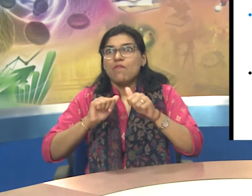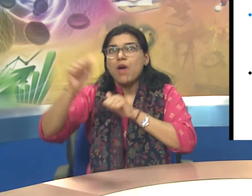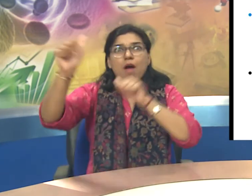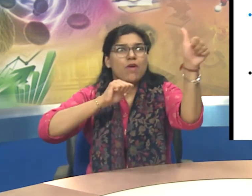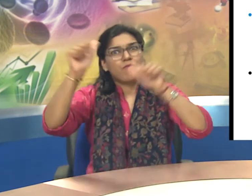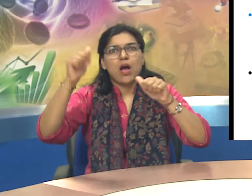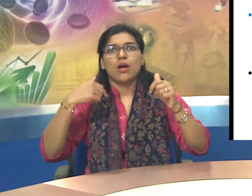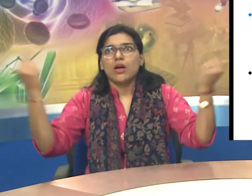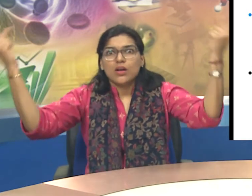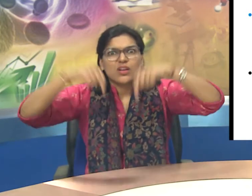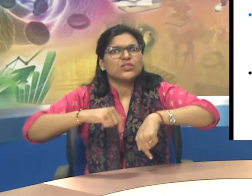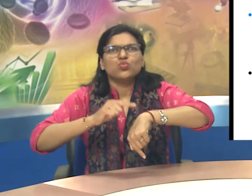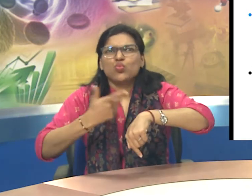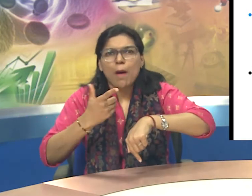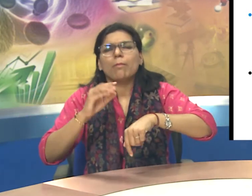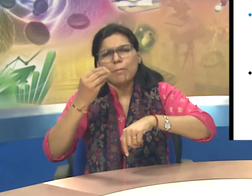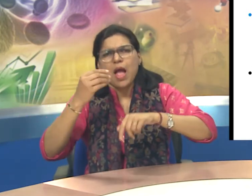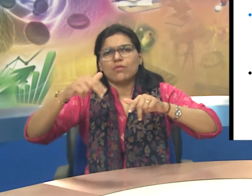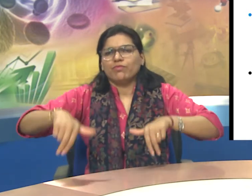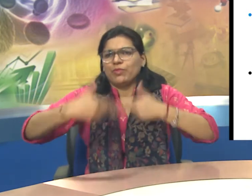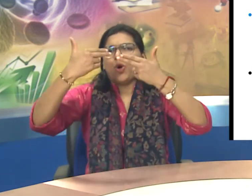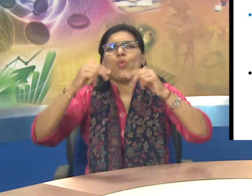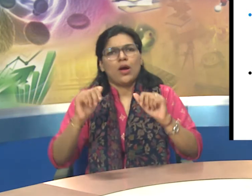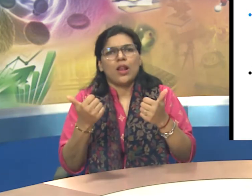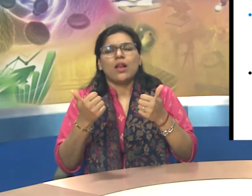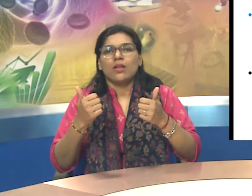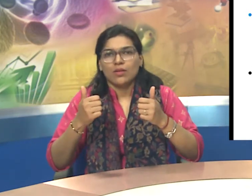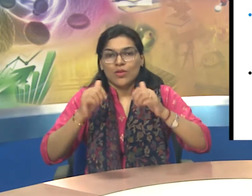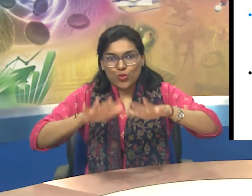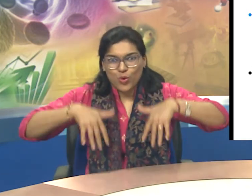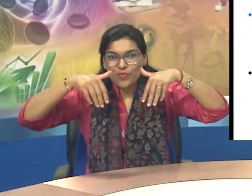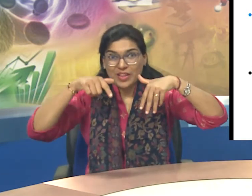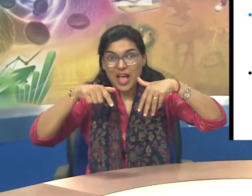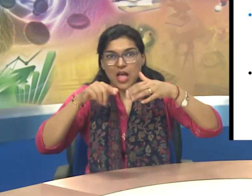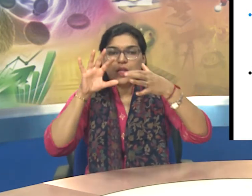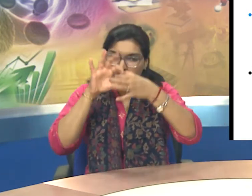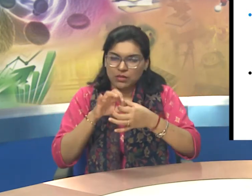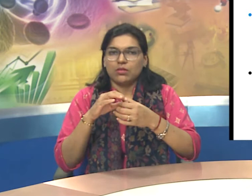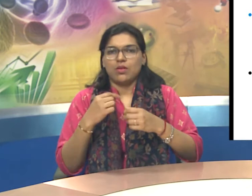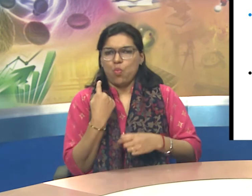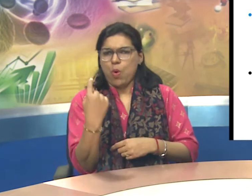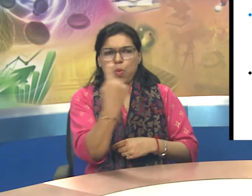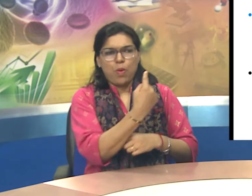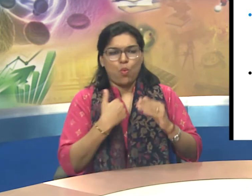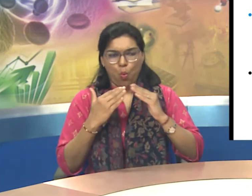Teleconferencing is a system through which people